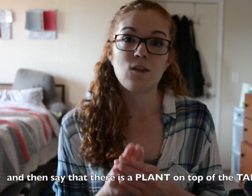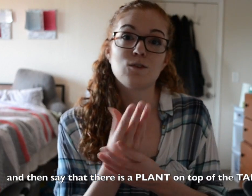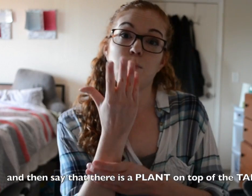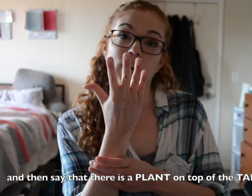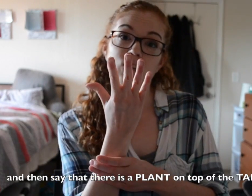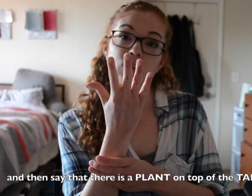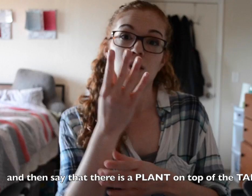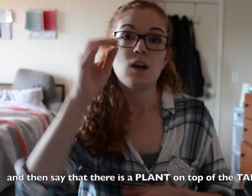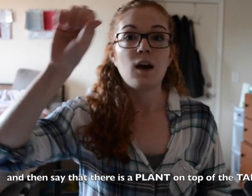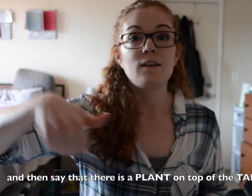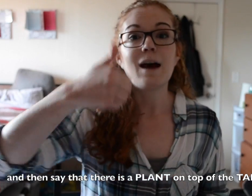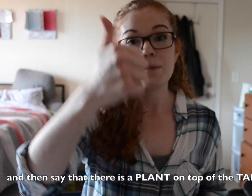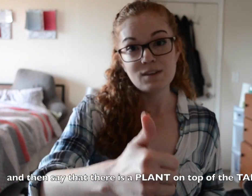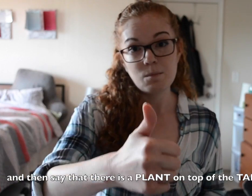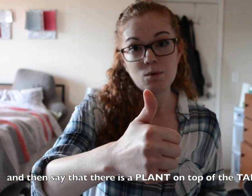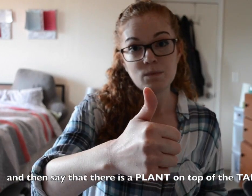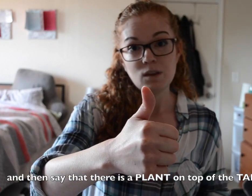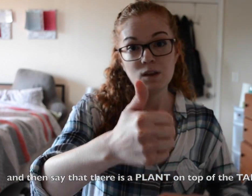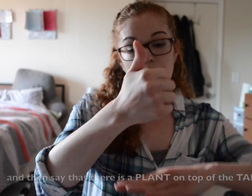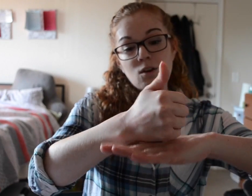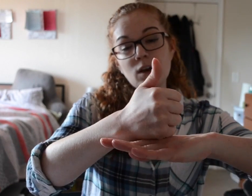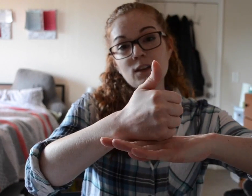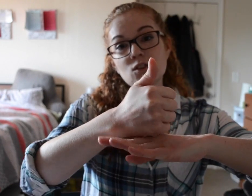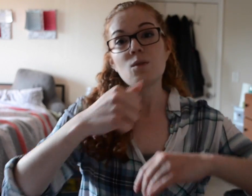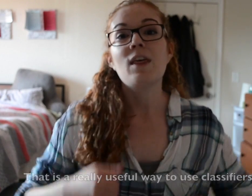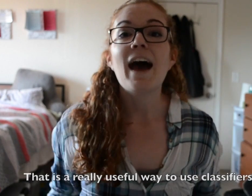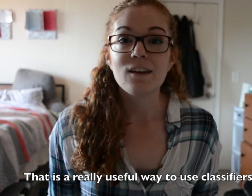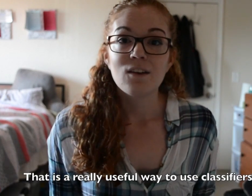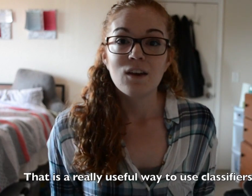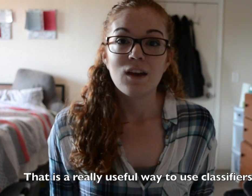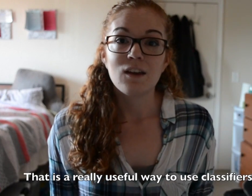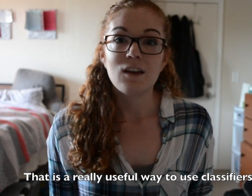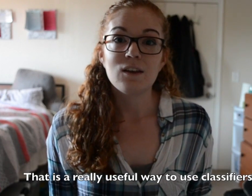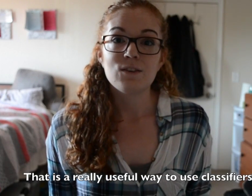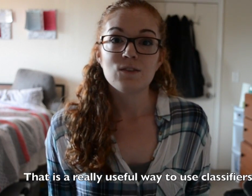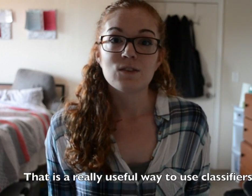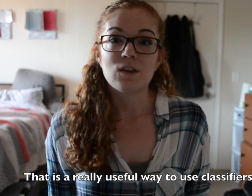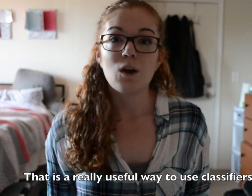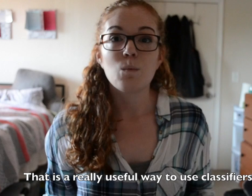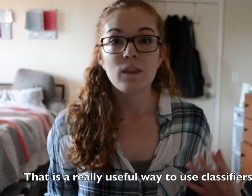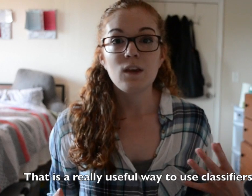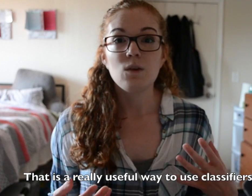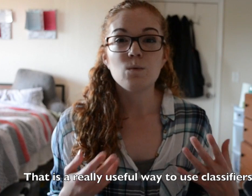there's a plant on top of the table. And so that is a really